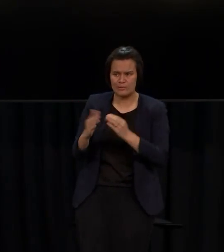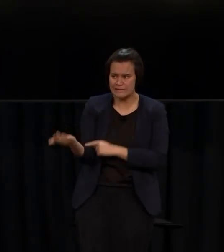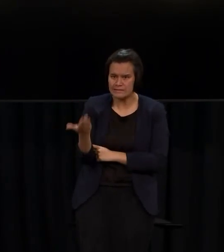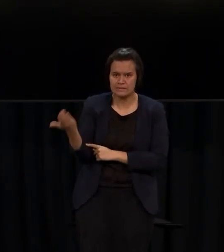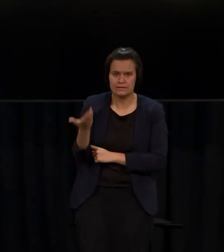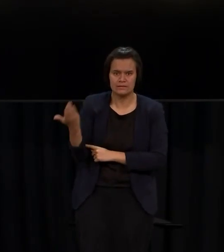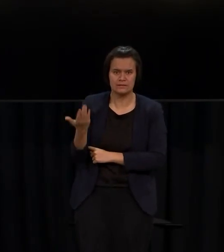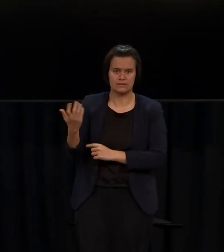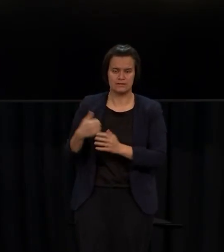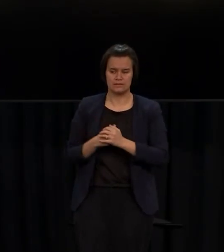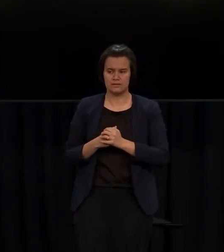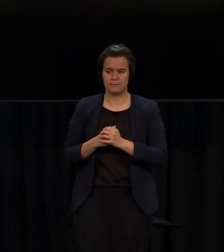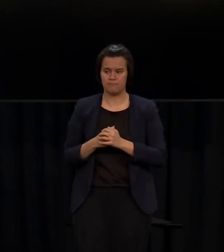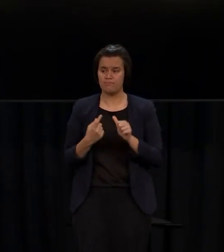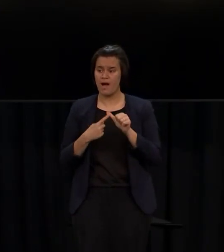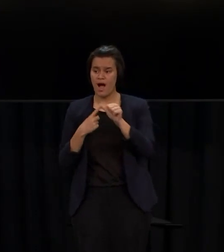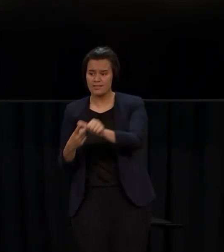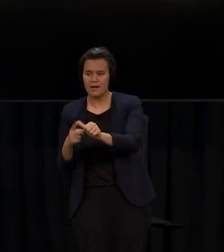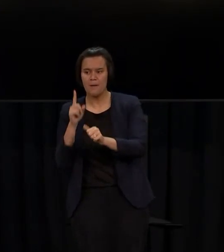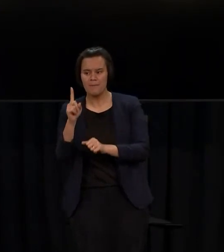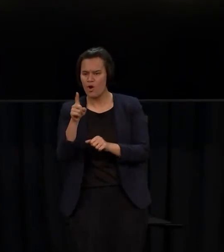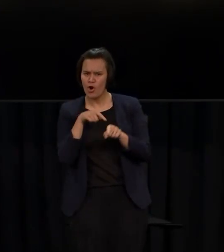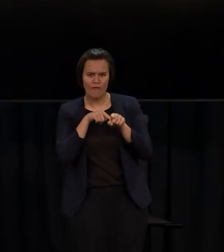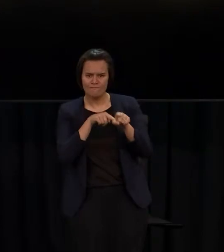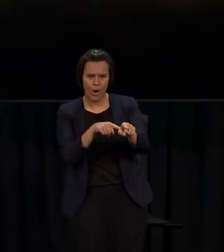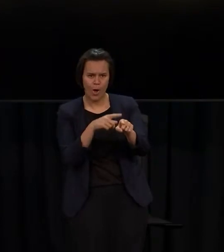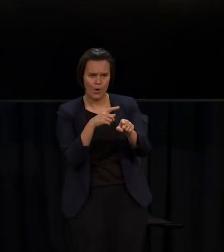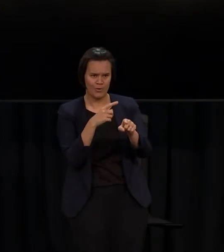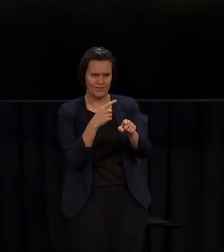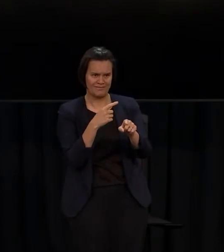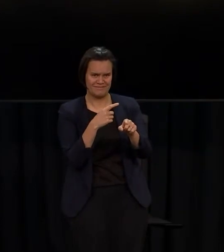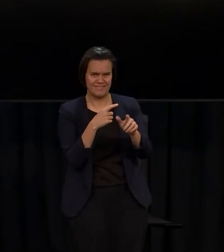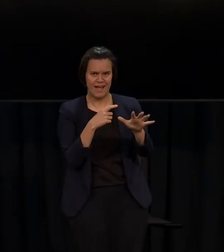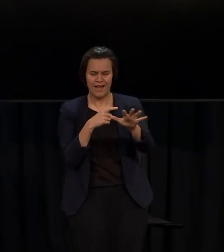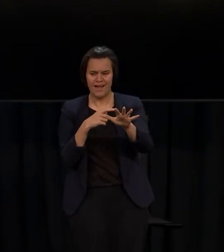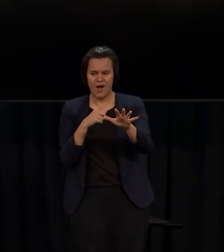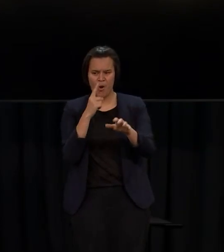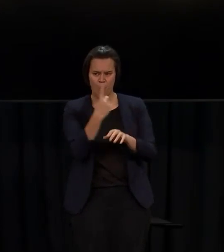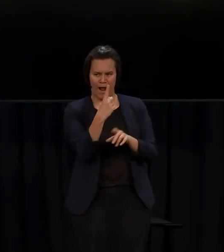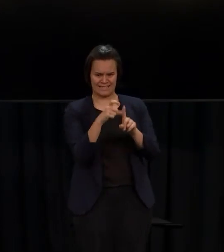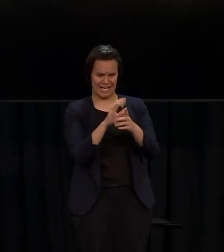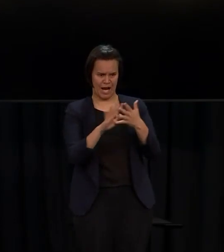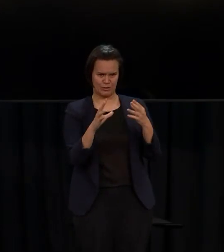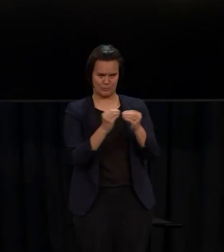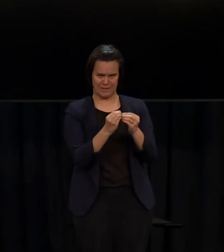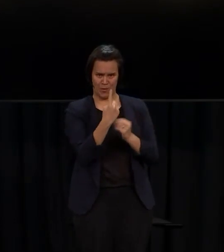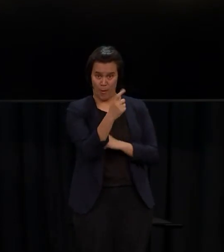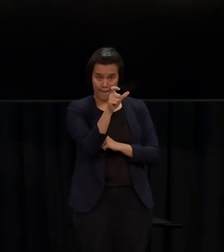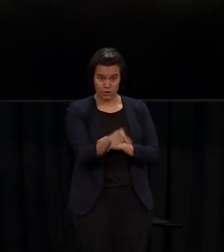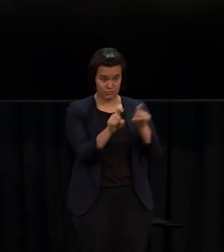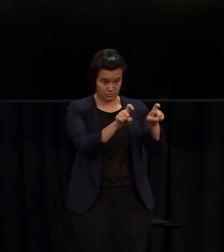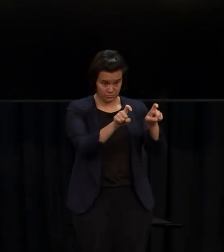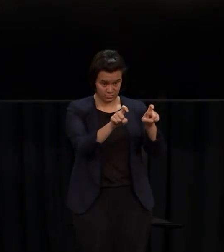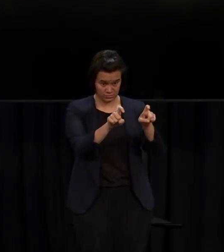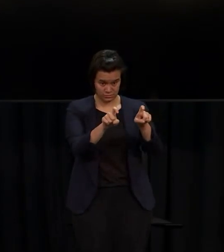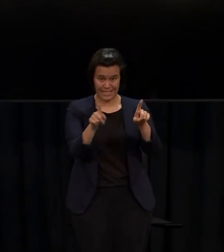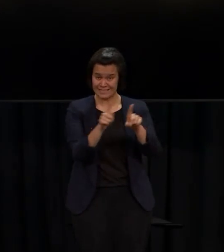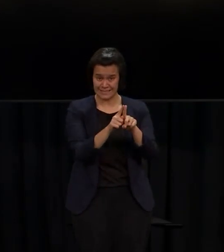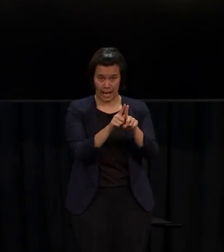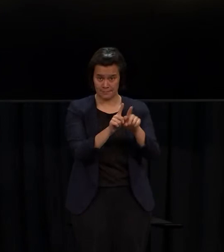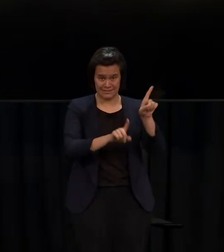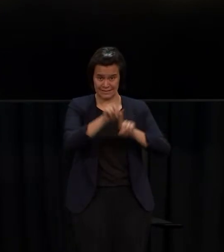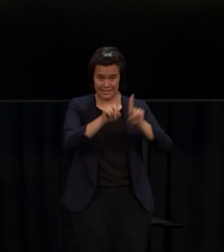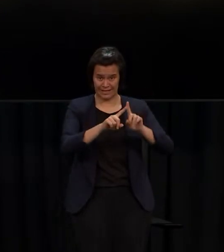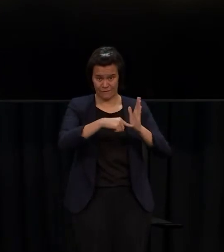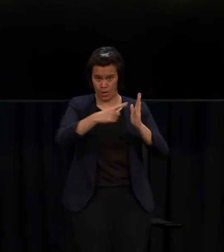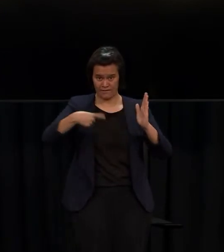we live or in which we're enrolled in a DHB. We move around frequently. We've seen that even from some